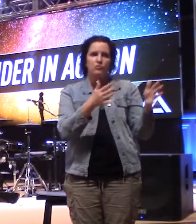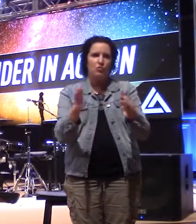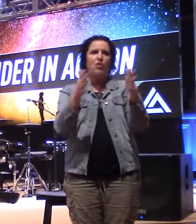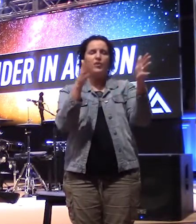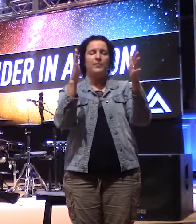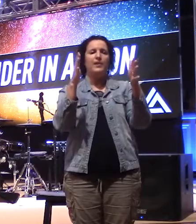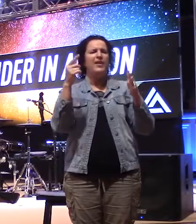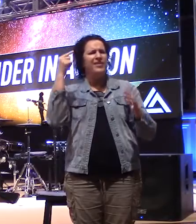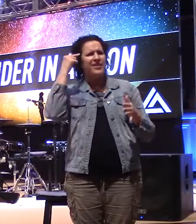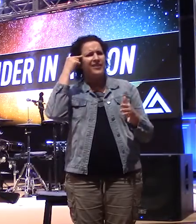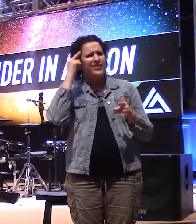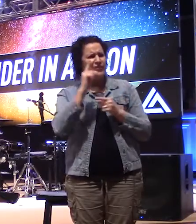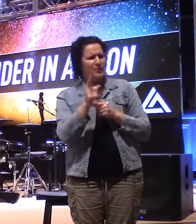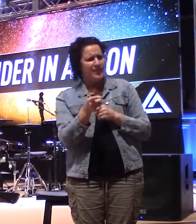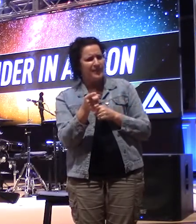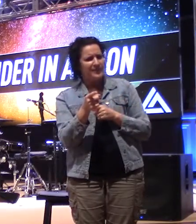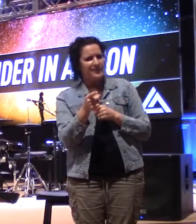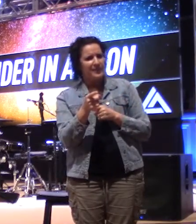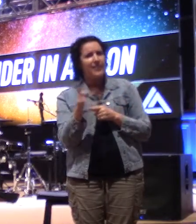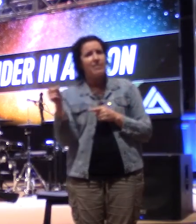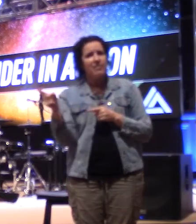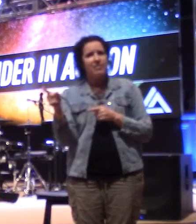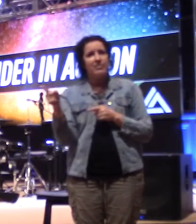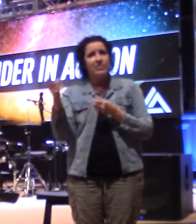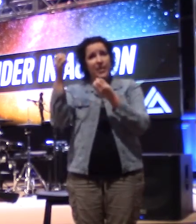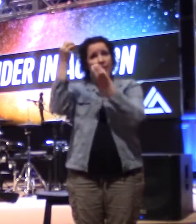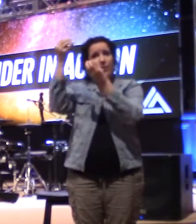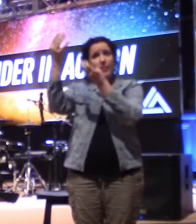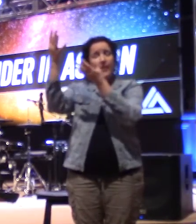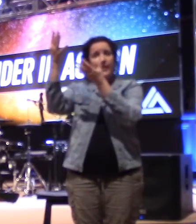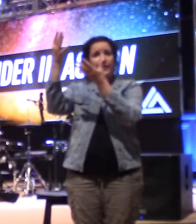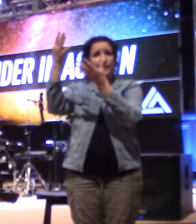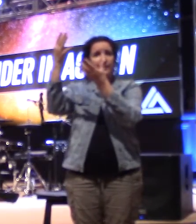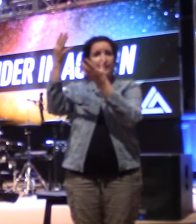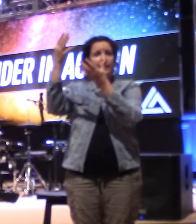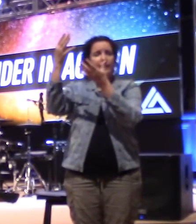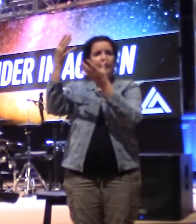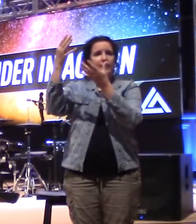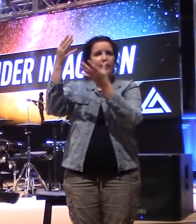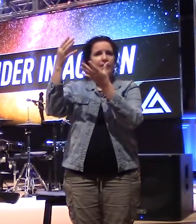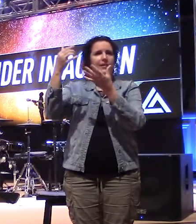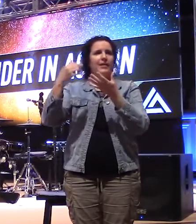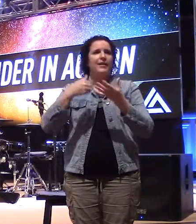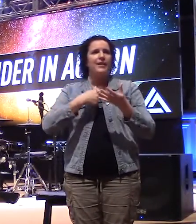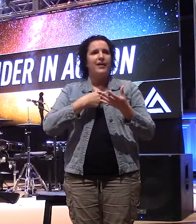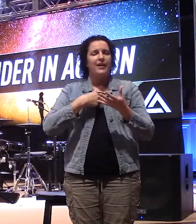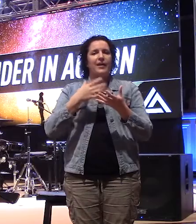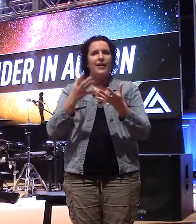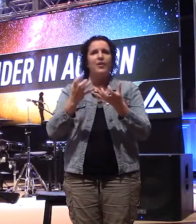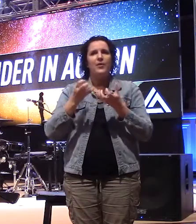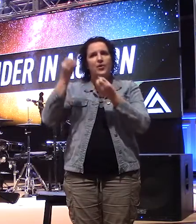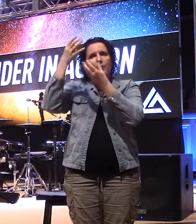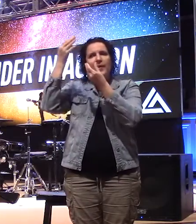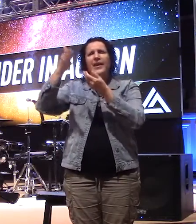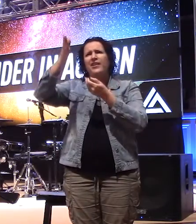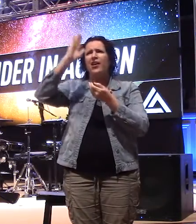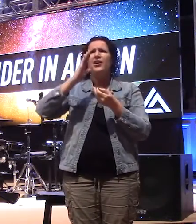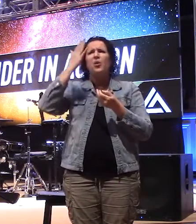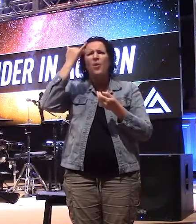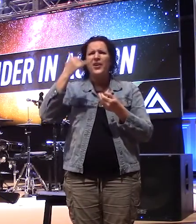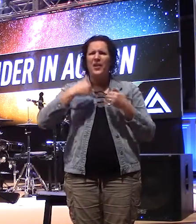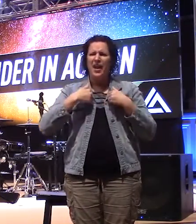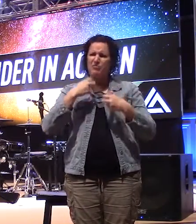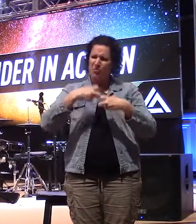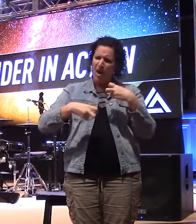Think of that for a minute. They were obeying, and the great... You say, well, I don't obey God. Why do I have this problem or that